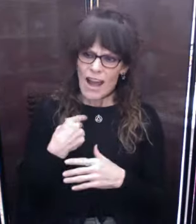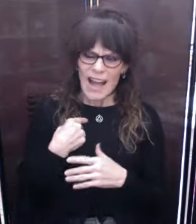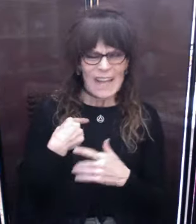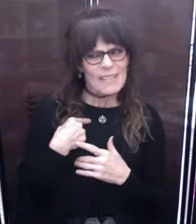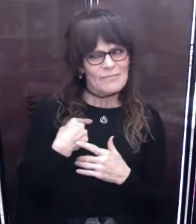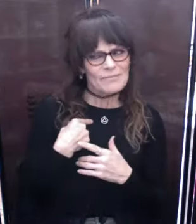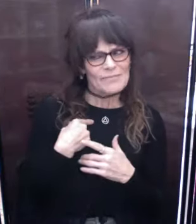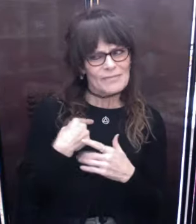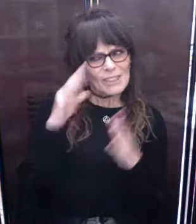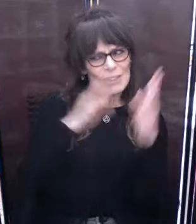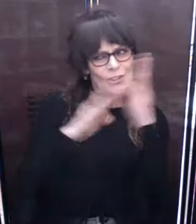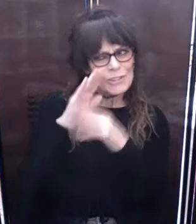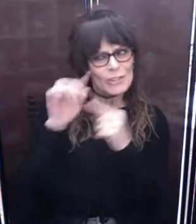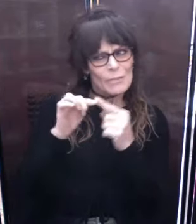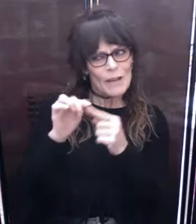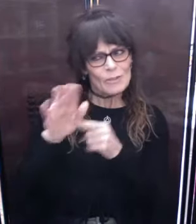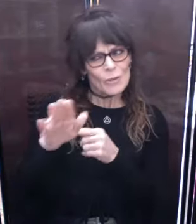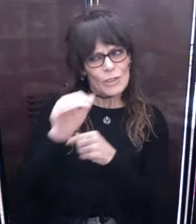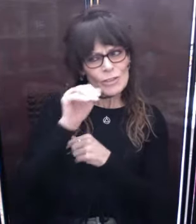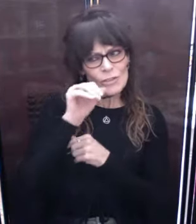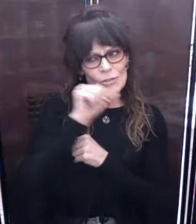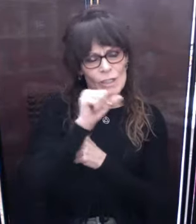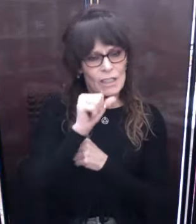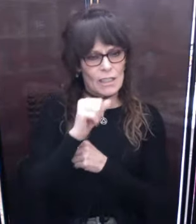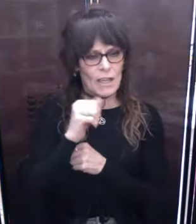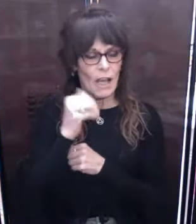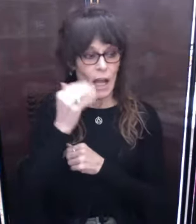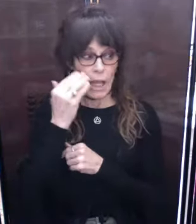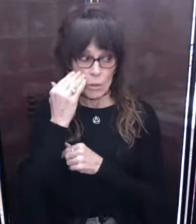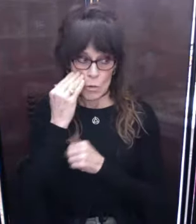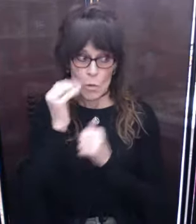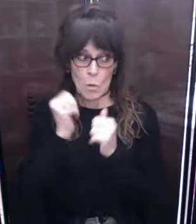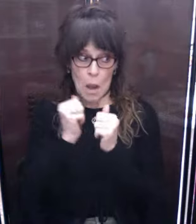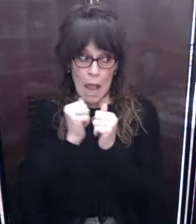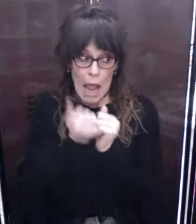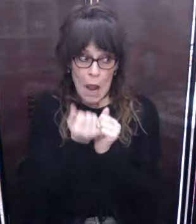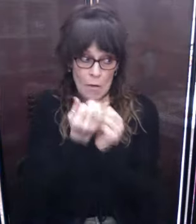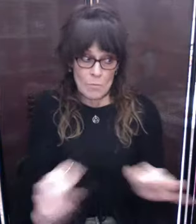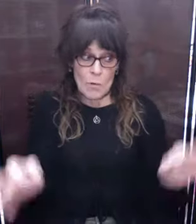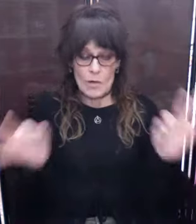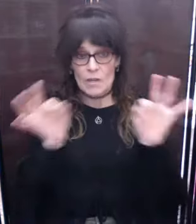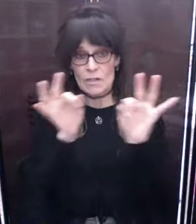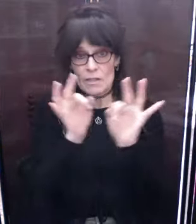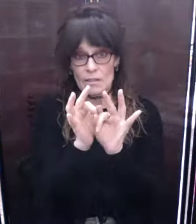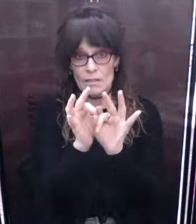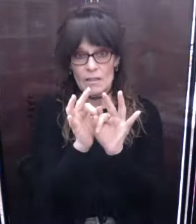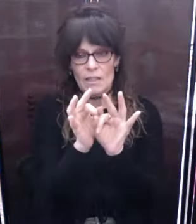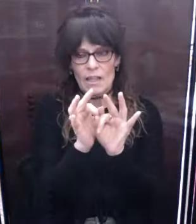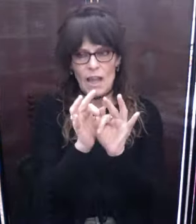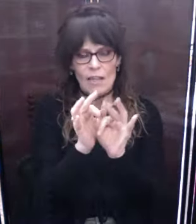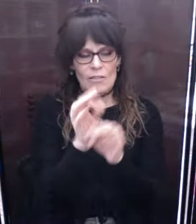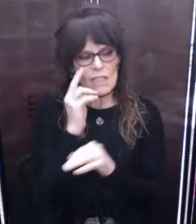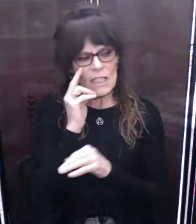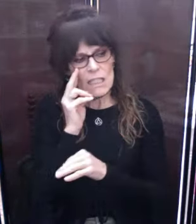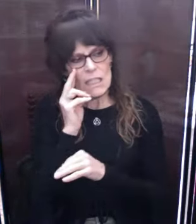just an offhand request. I knew how important this was to her. And I could tell by the look on her face when she was asking me to promise her